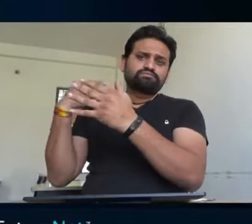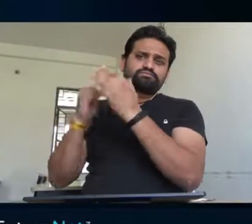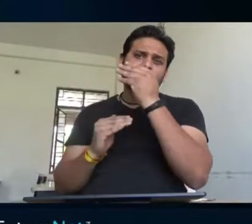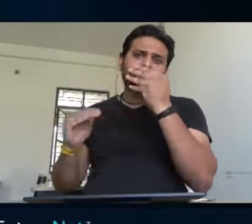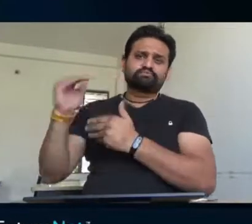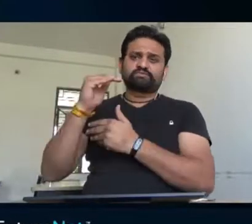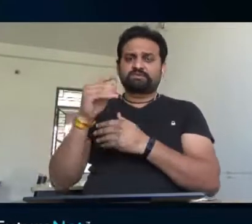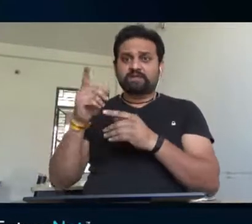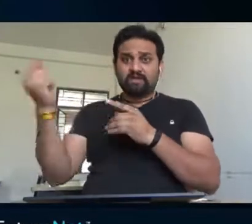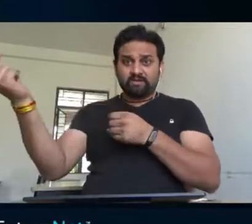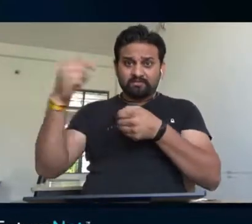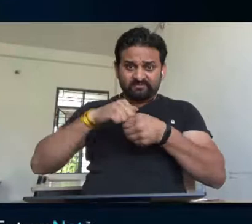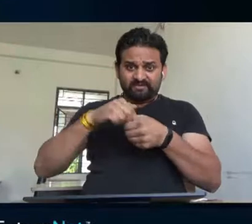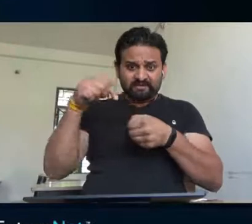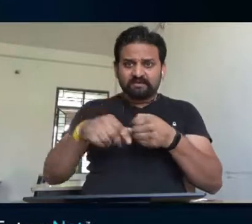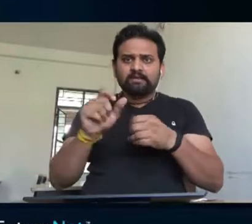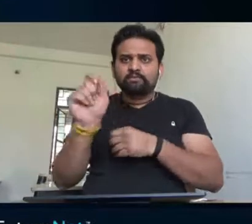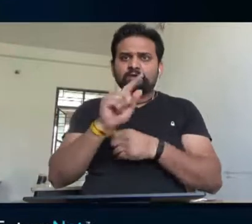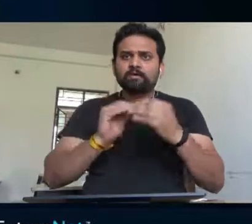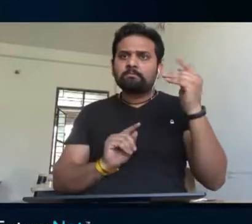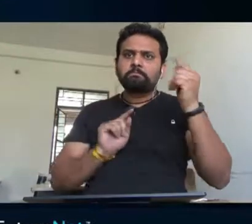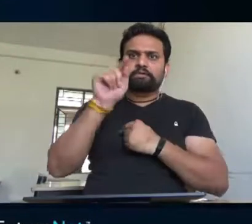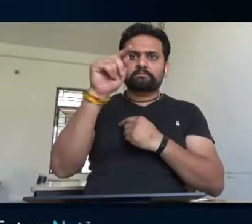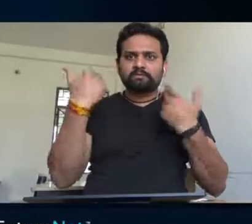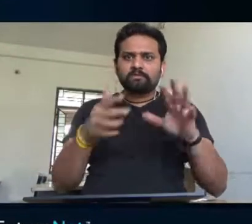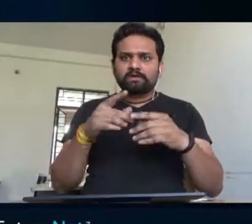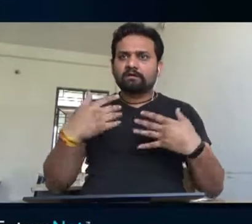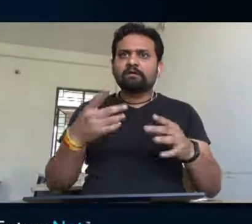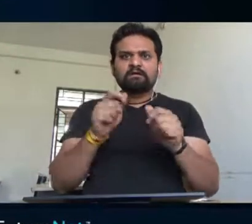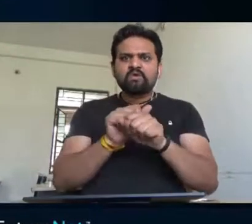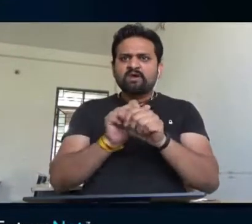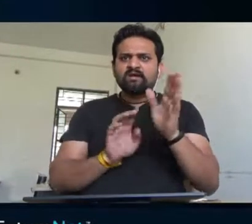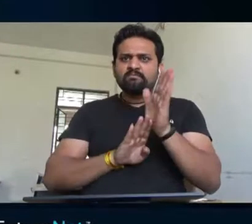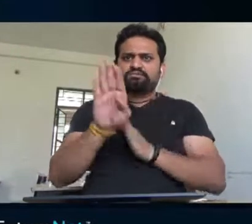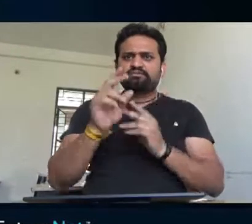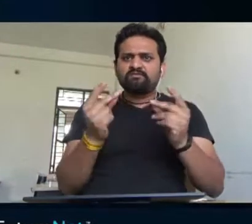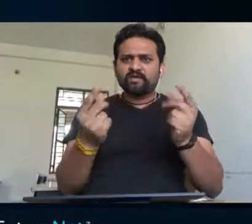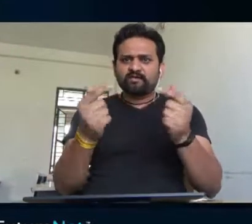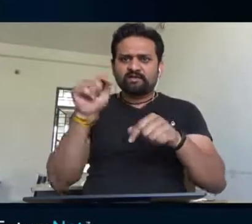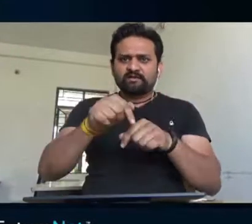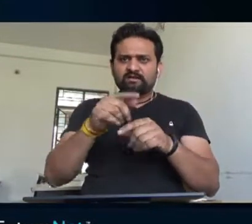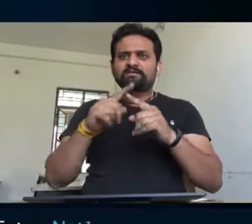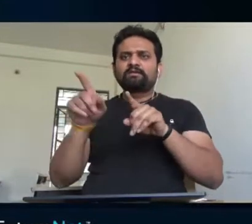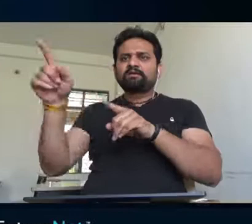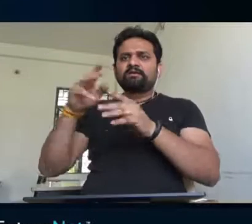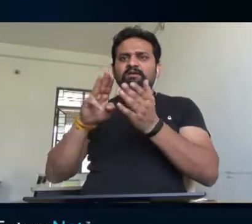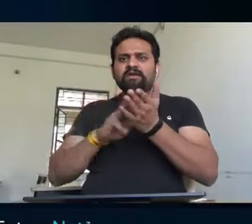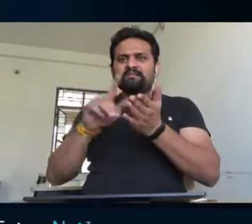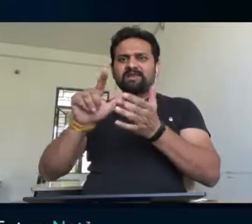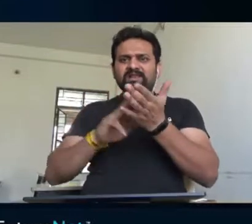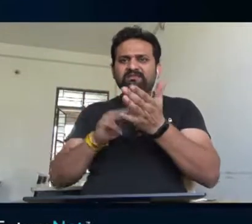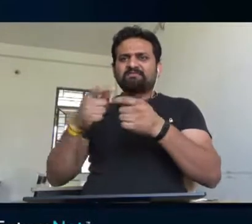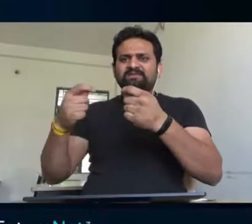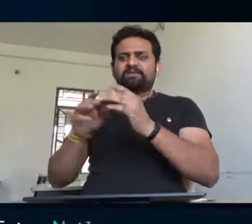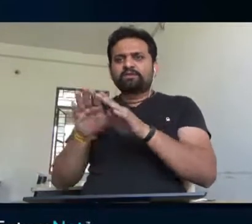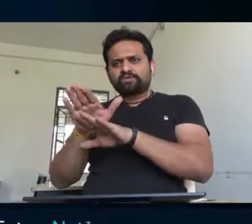in the first months. Everything is running much faster than in the traditional MLM industry.